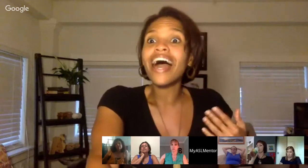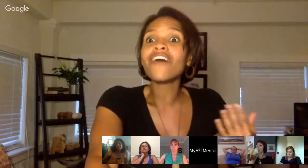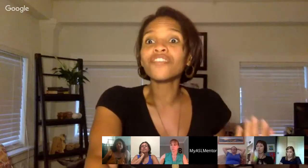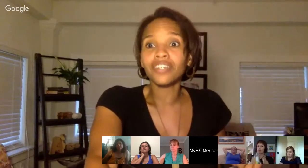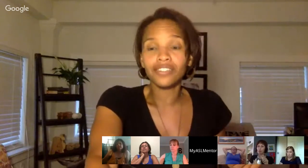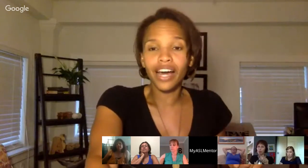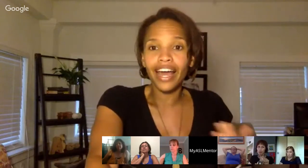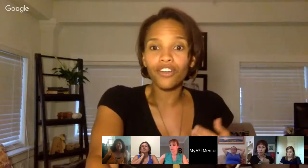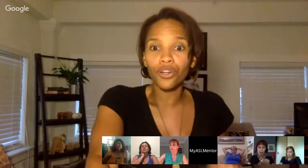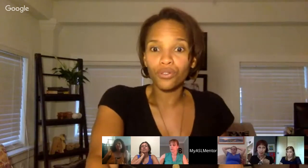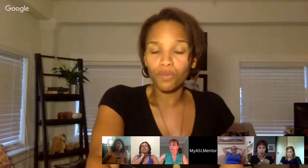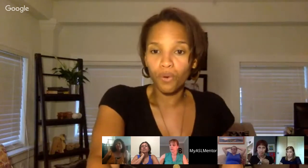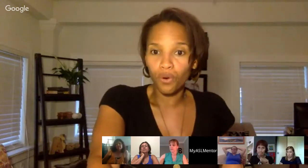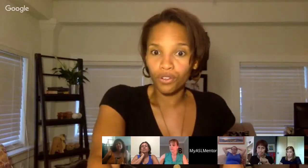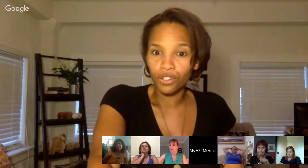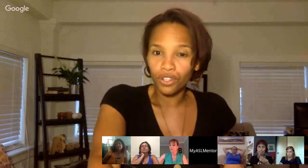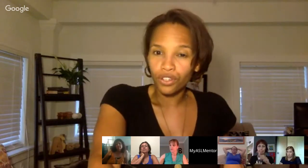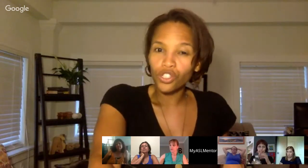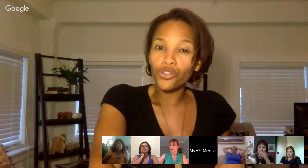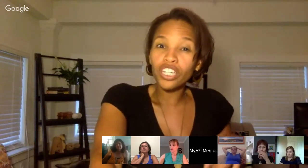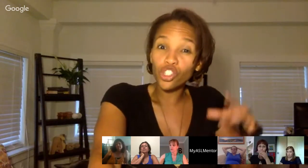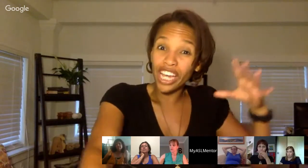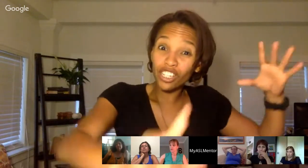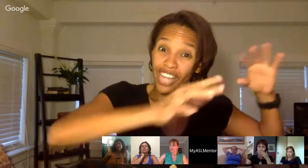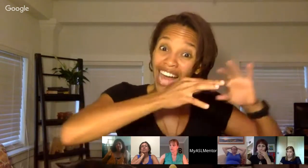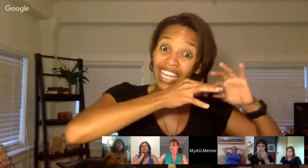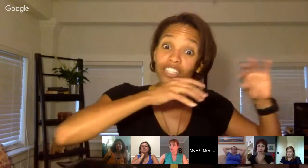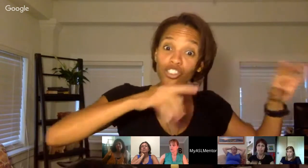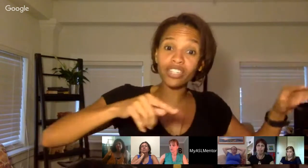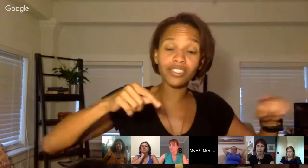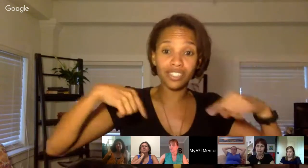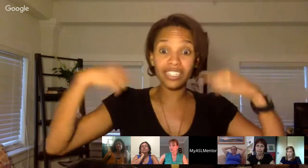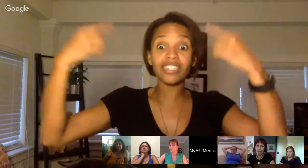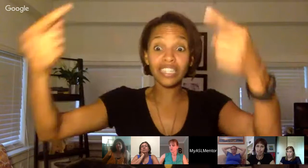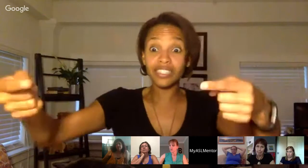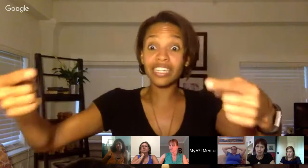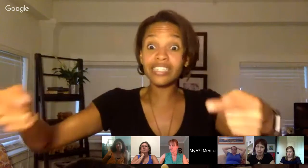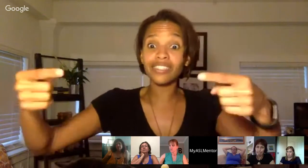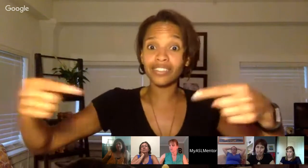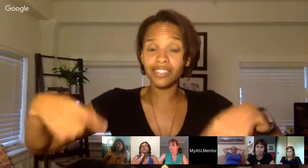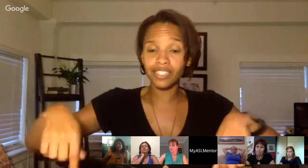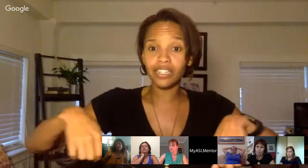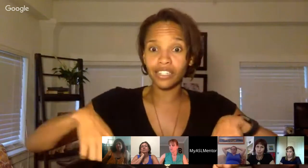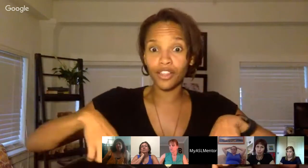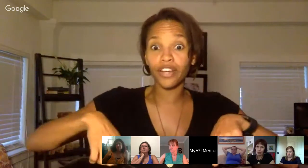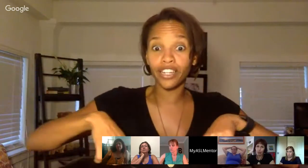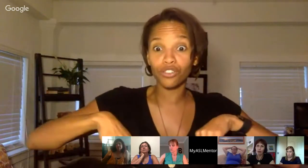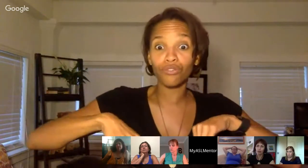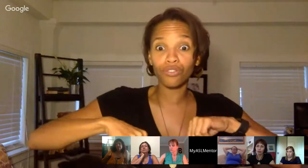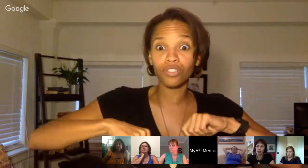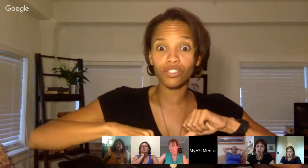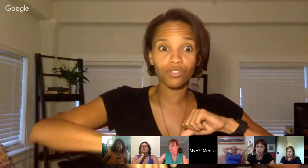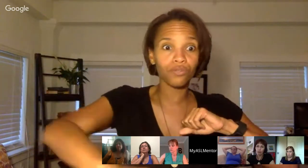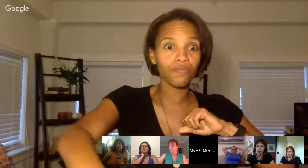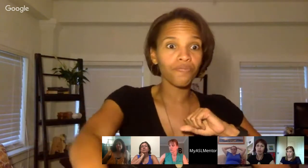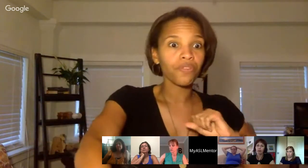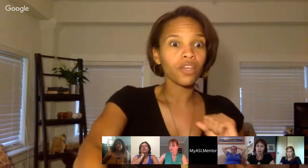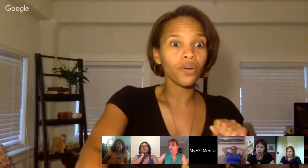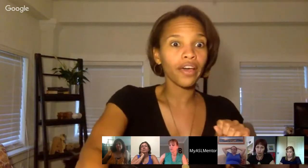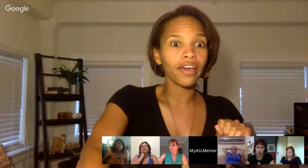it was evident I had no support. So you could change that English sentence into his sentence. He does it at